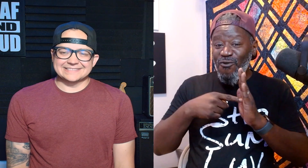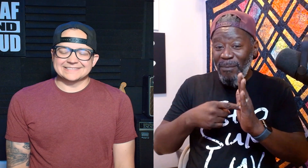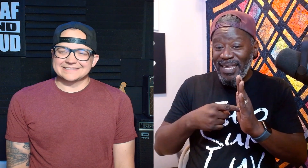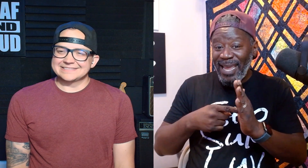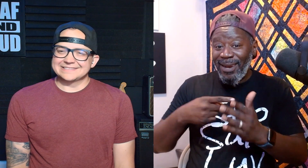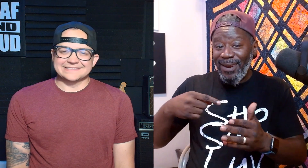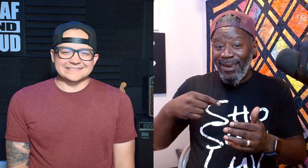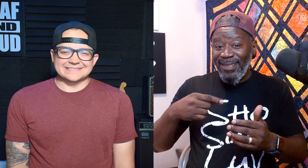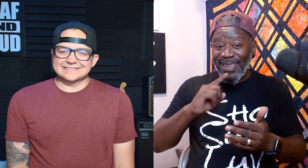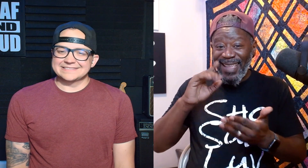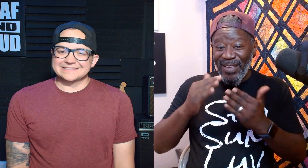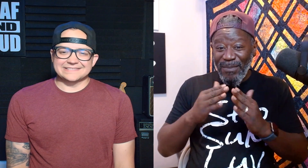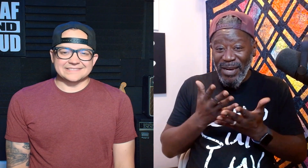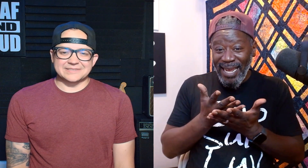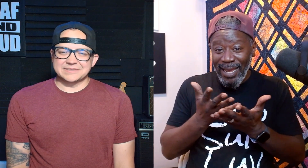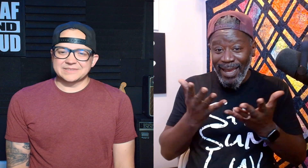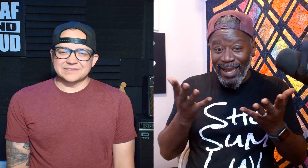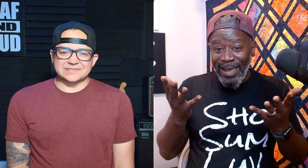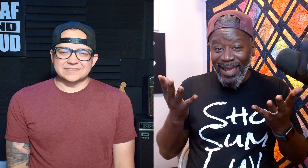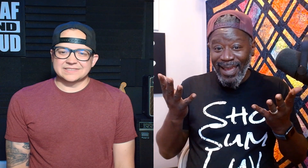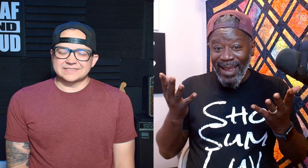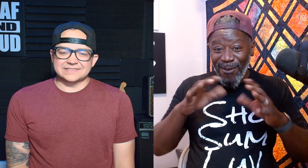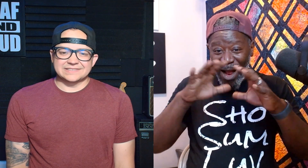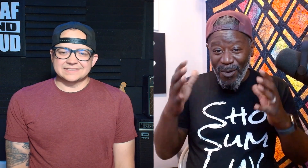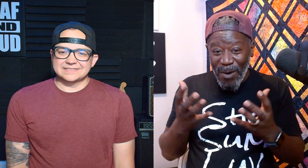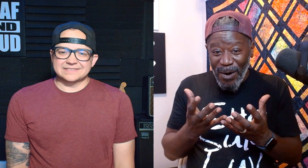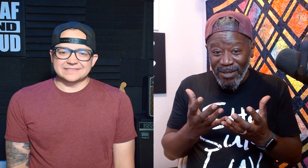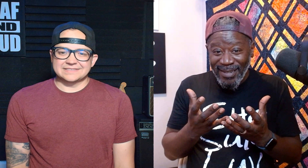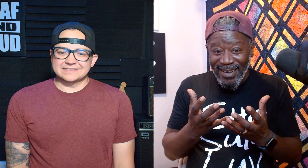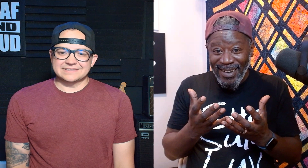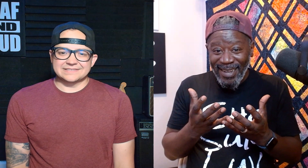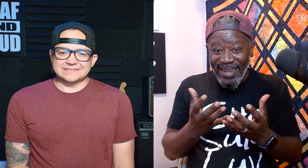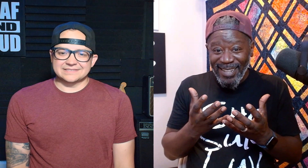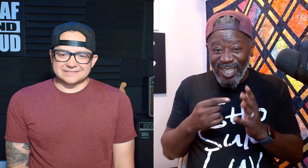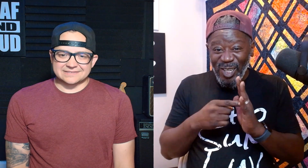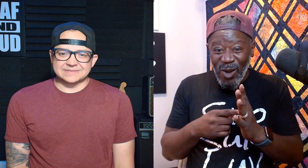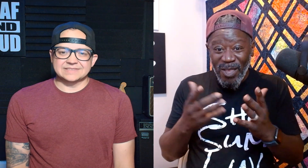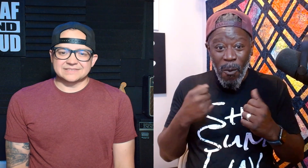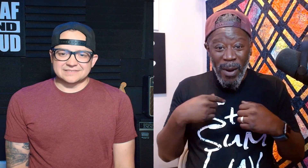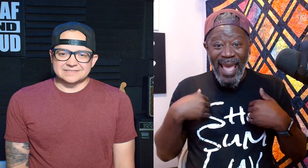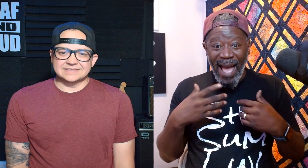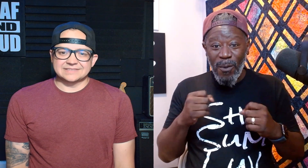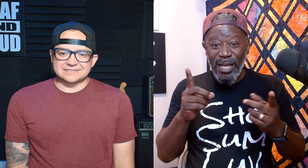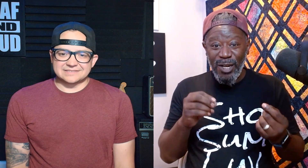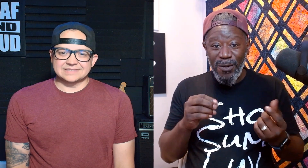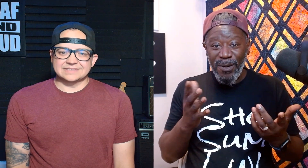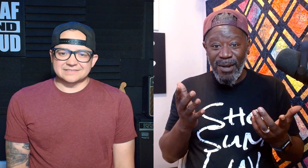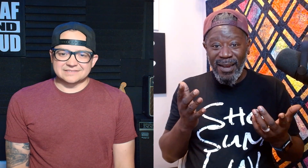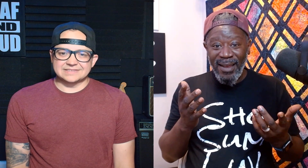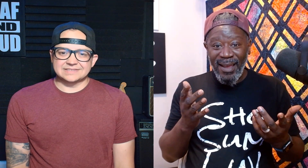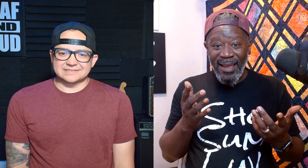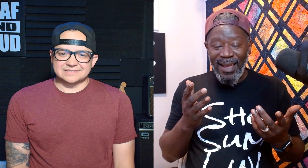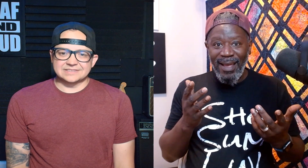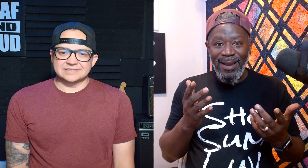And you represent the deaf community around the world. It's to show that we have what we can do.